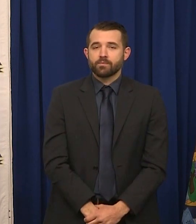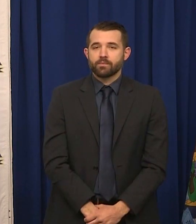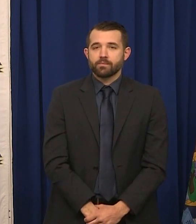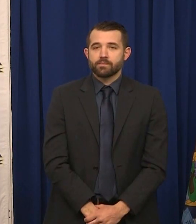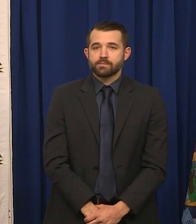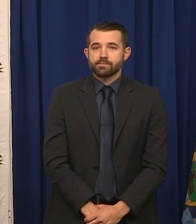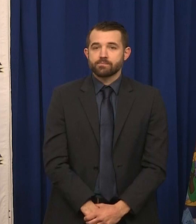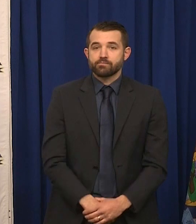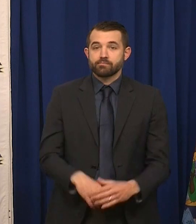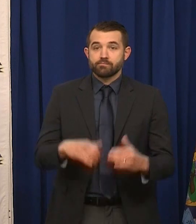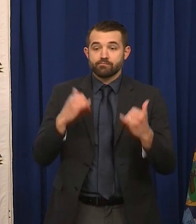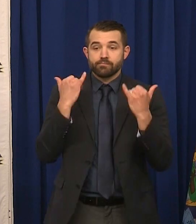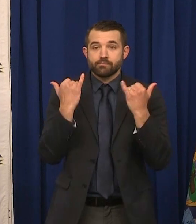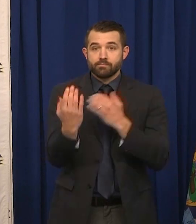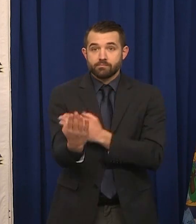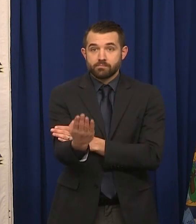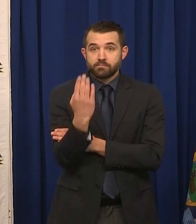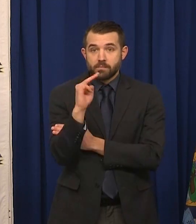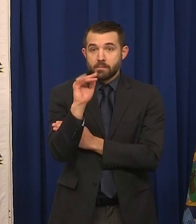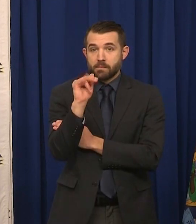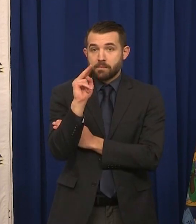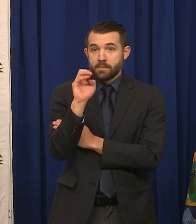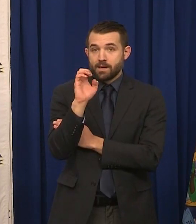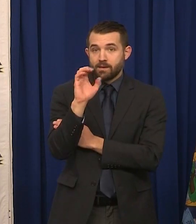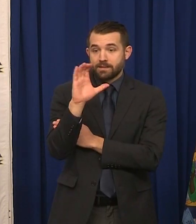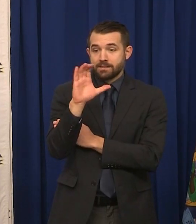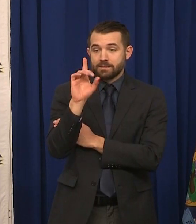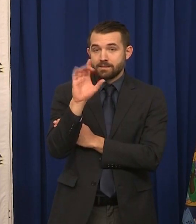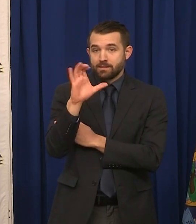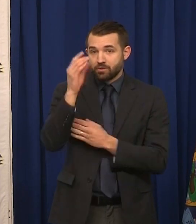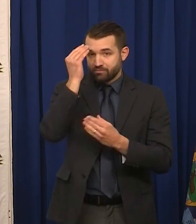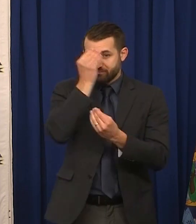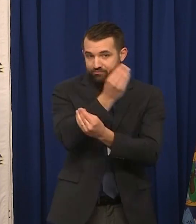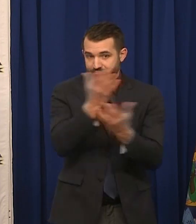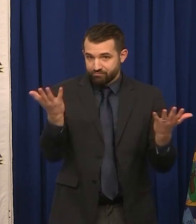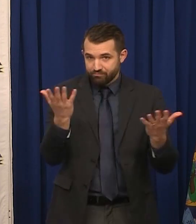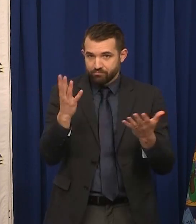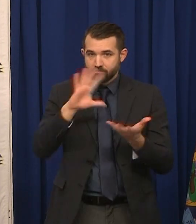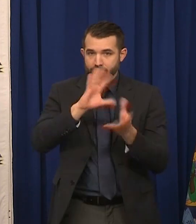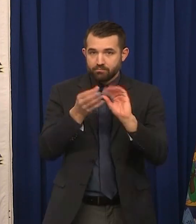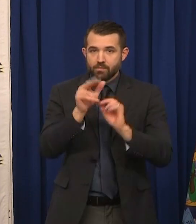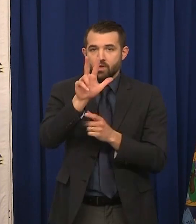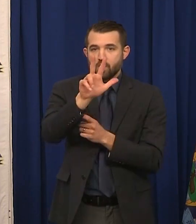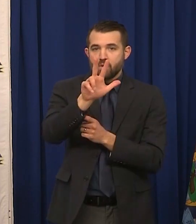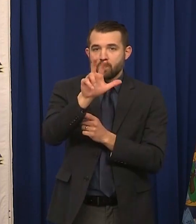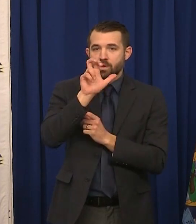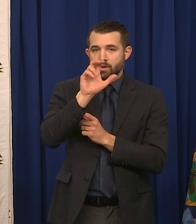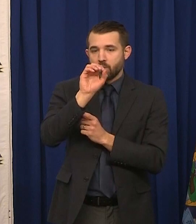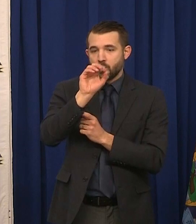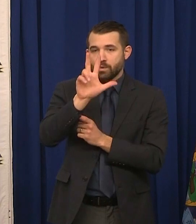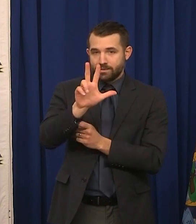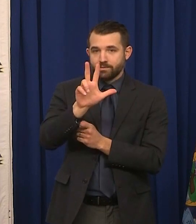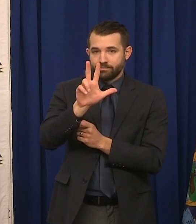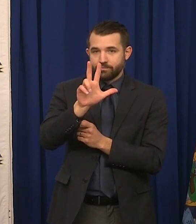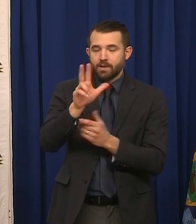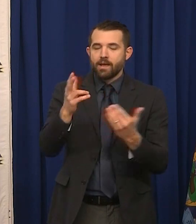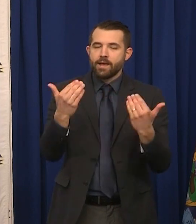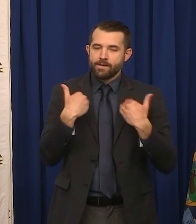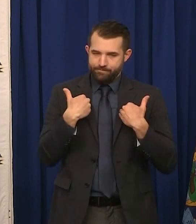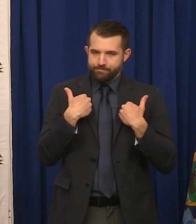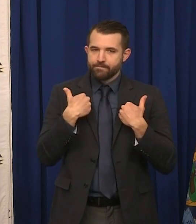As of this morning, Maine CDC is reporting that there have been 303 individuals diagnosed